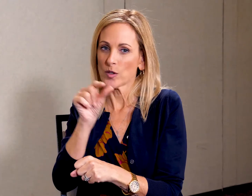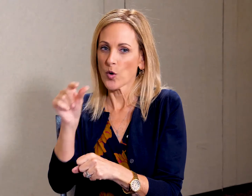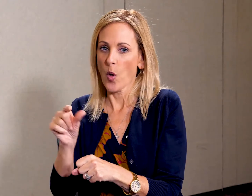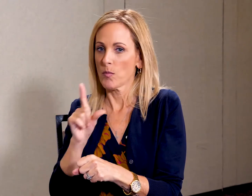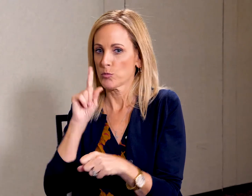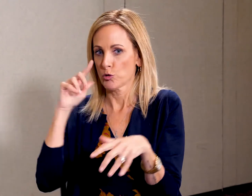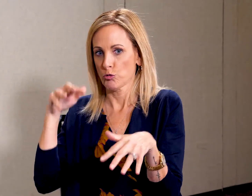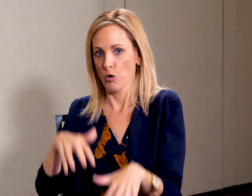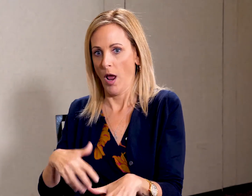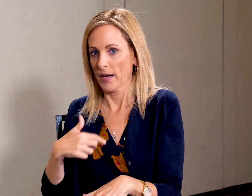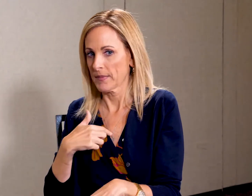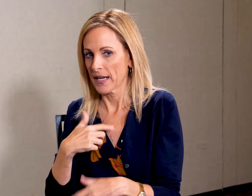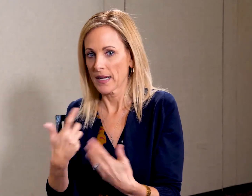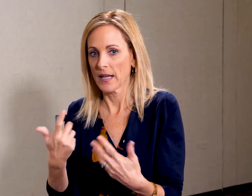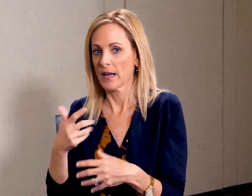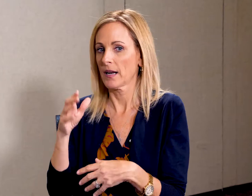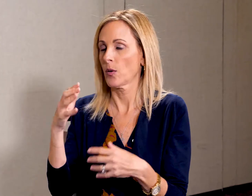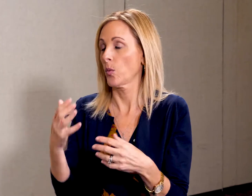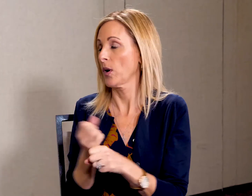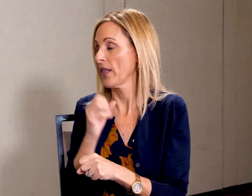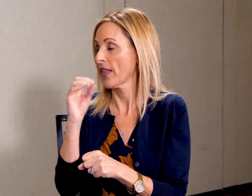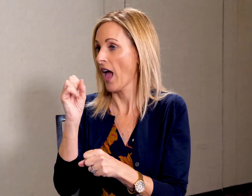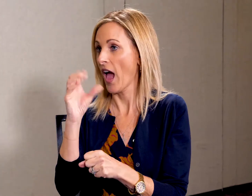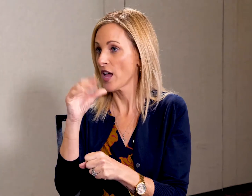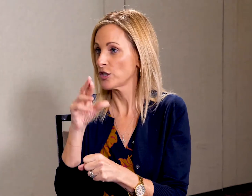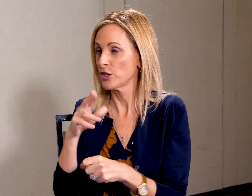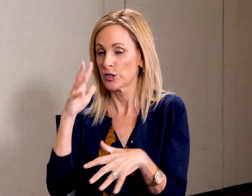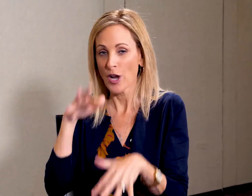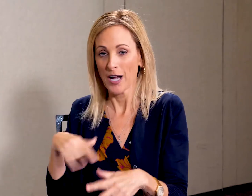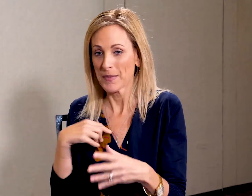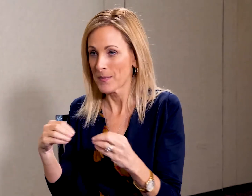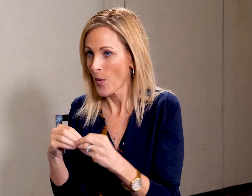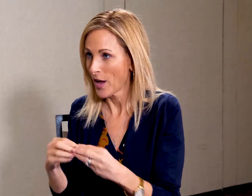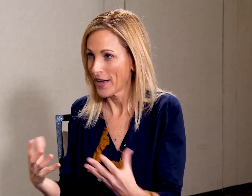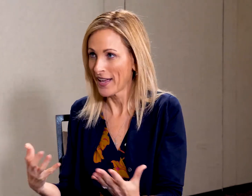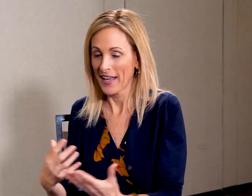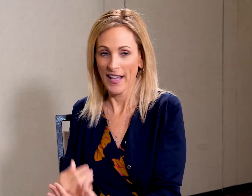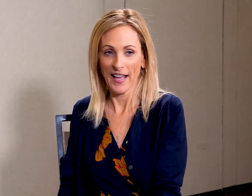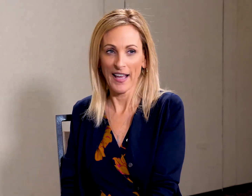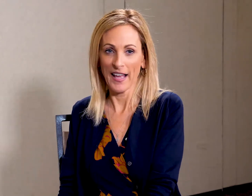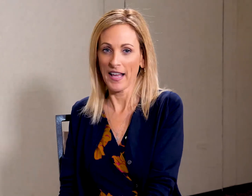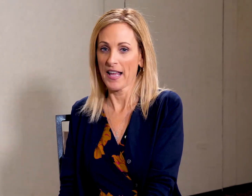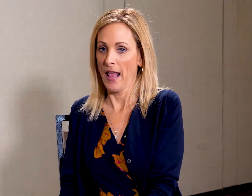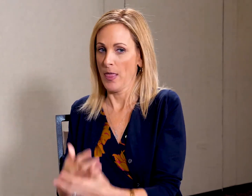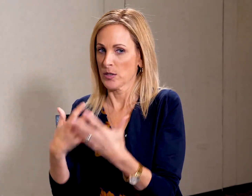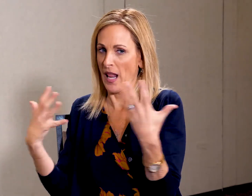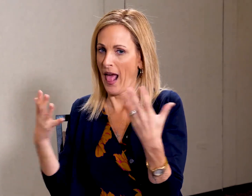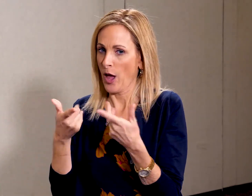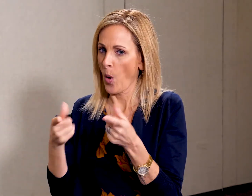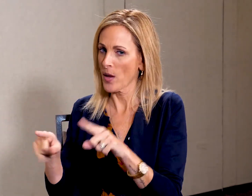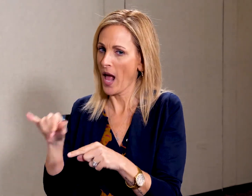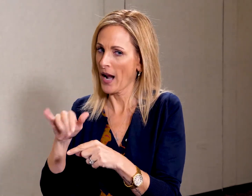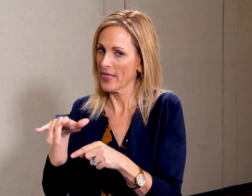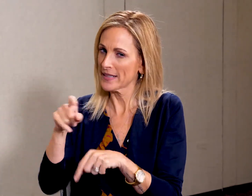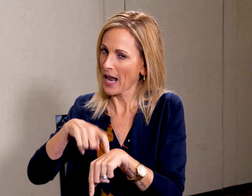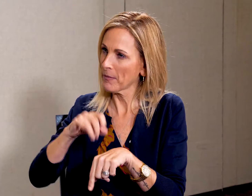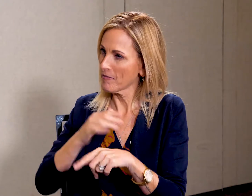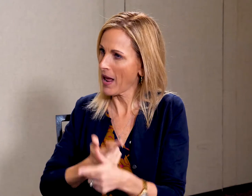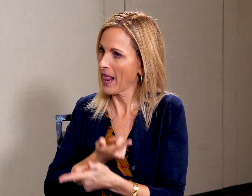I mean, winning the Golden Globe at first was a shock. Winning the Oscar was even more shocking. There was a lot going on at that